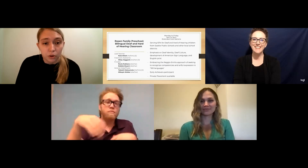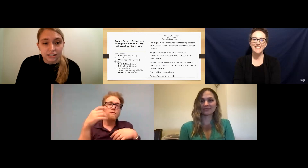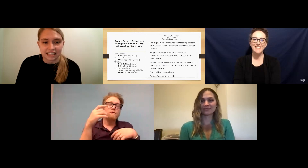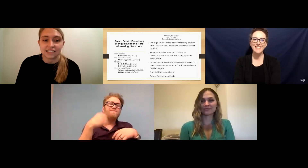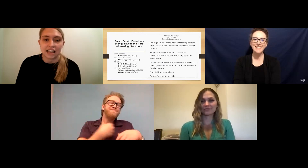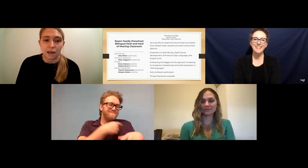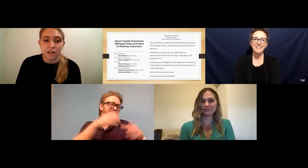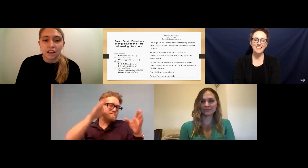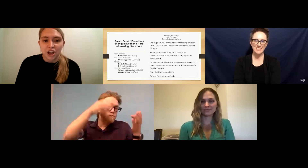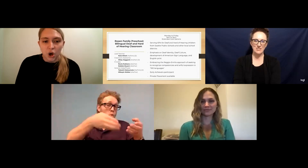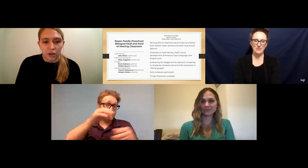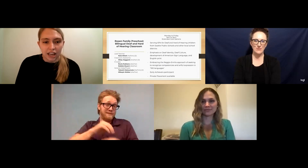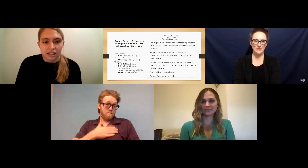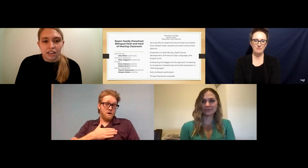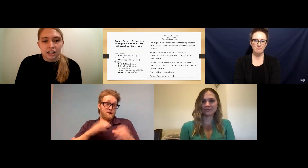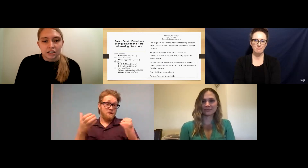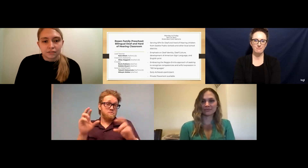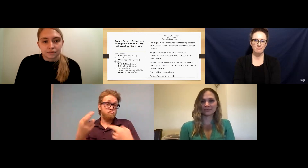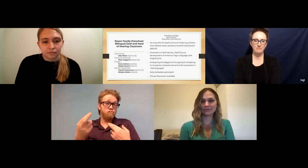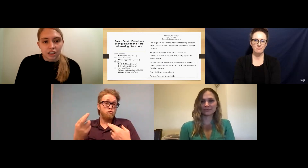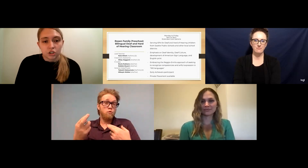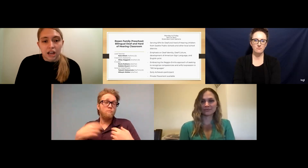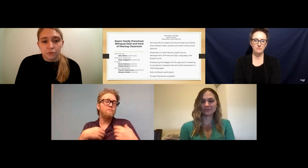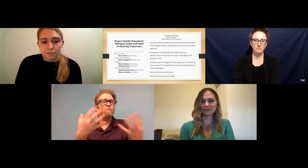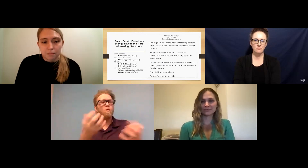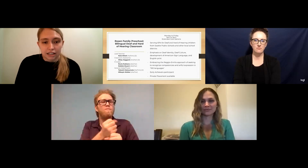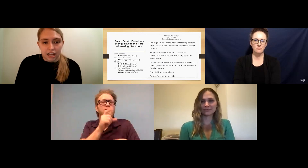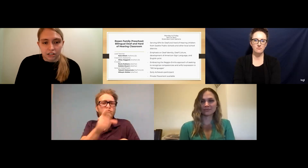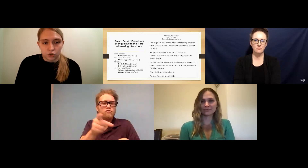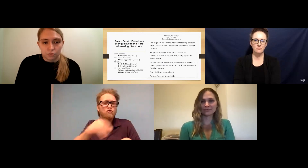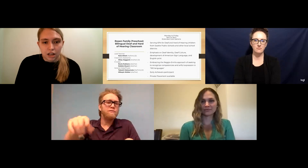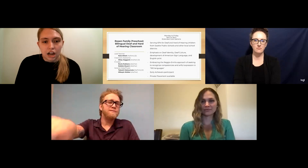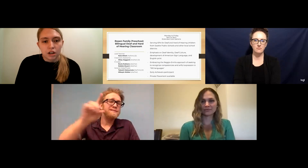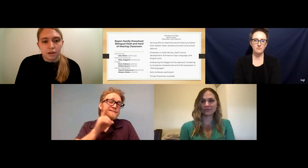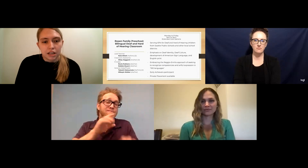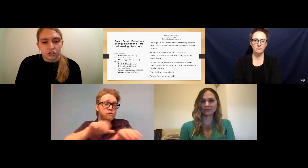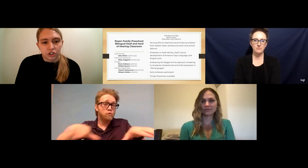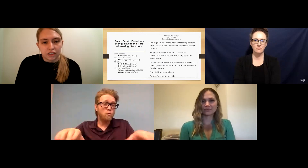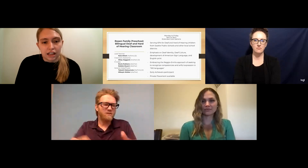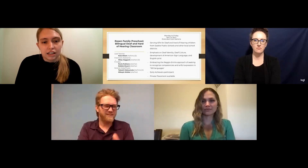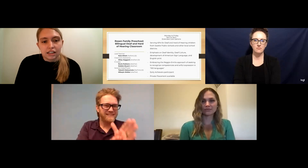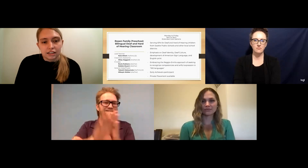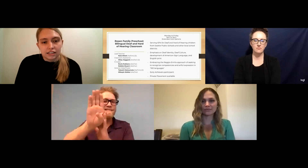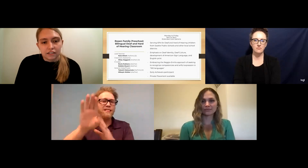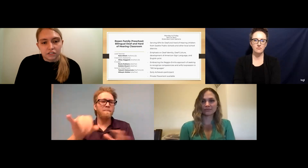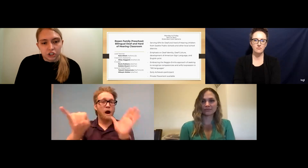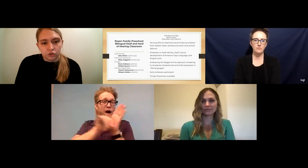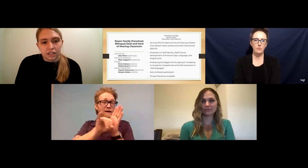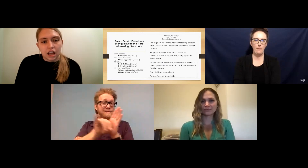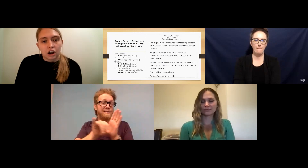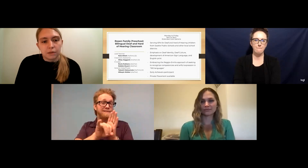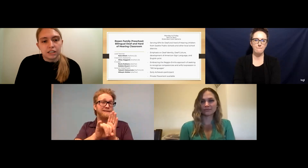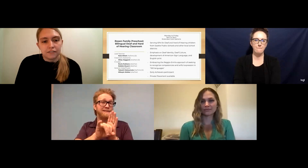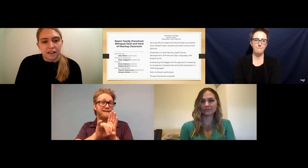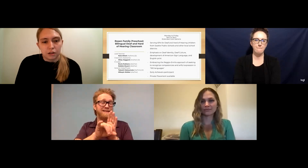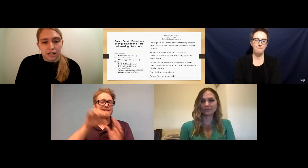the points? Yes, I am. Okay. So that was my classroom. And I want to make sure that the deaf children